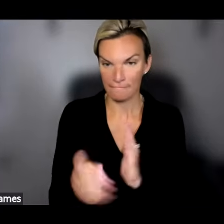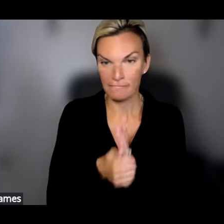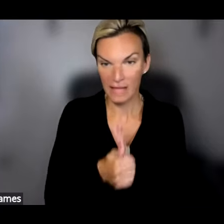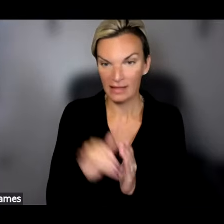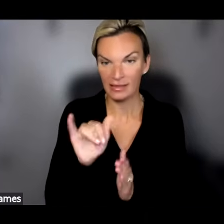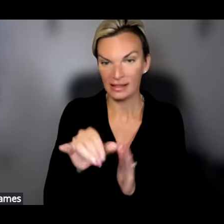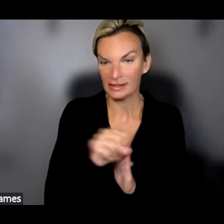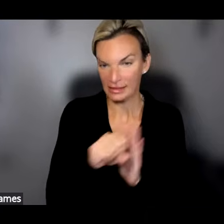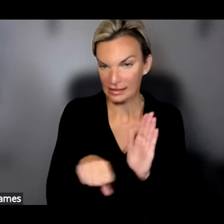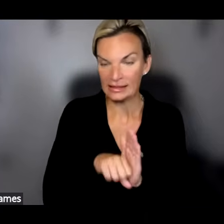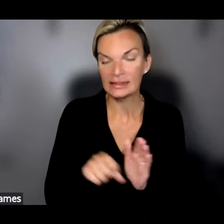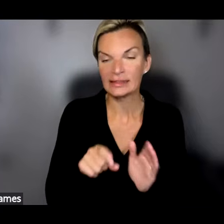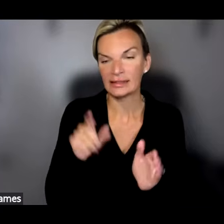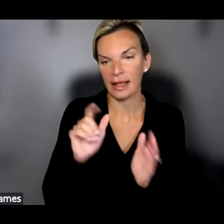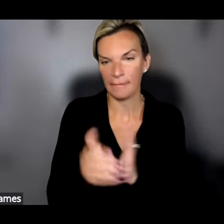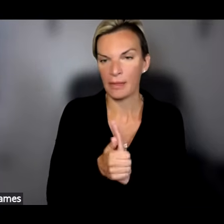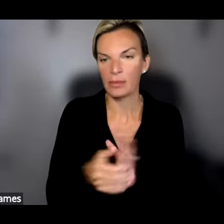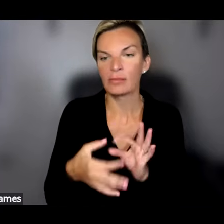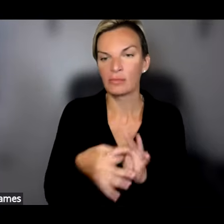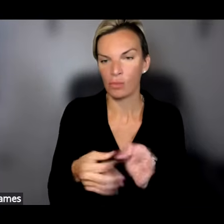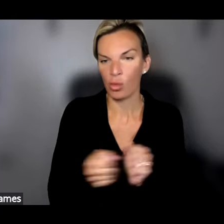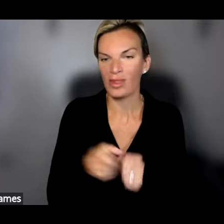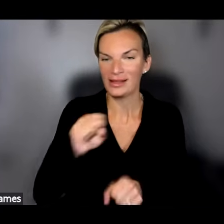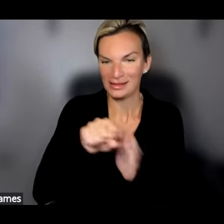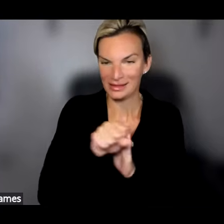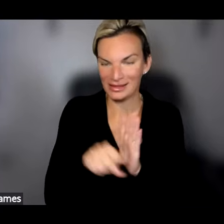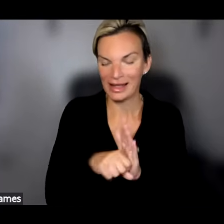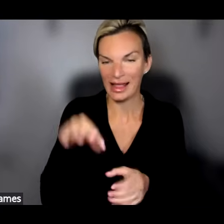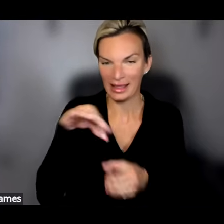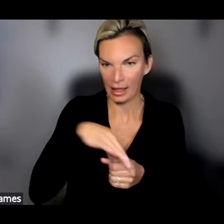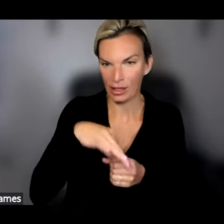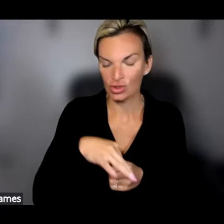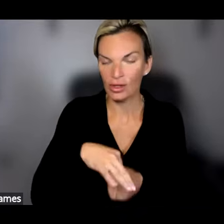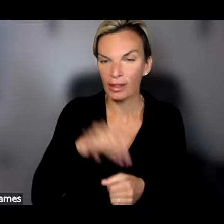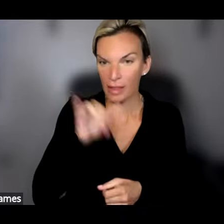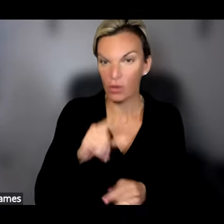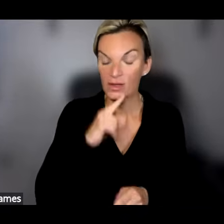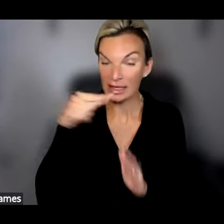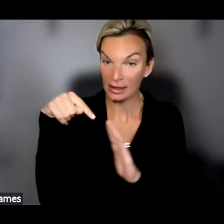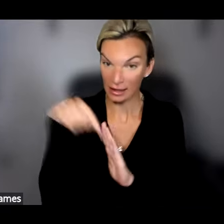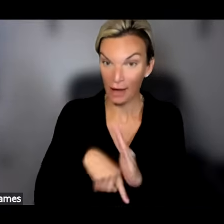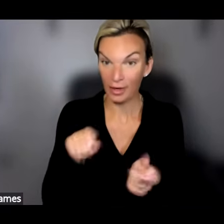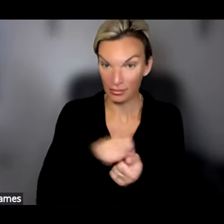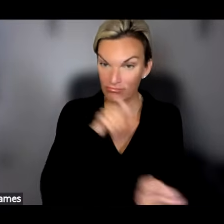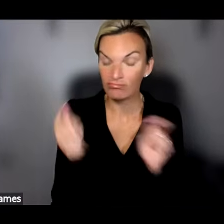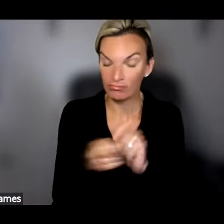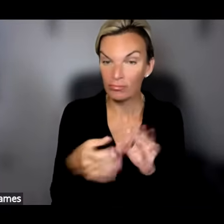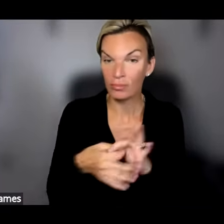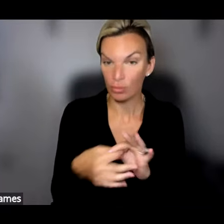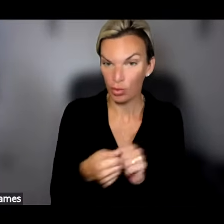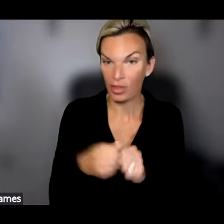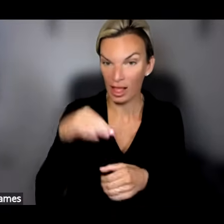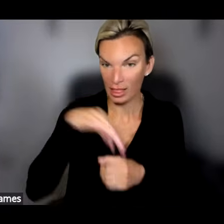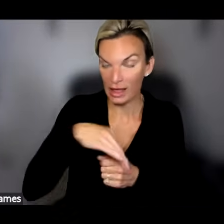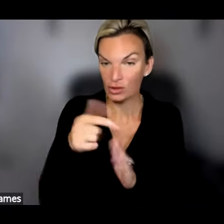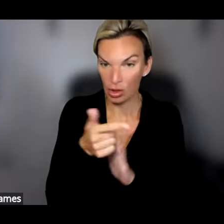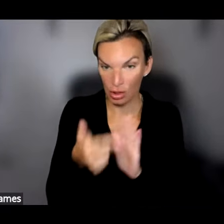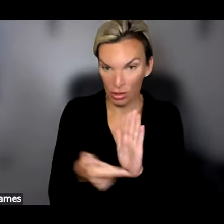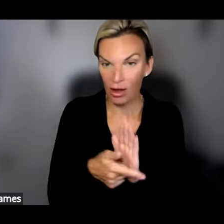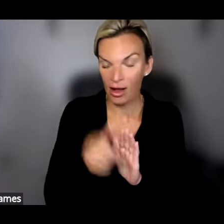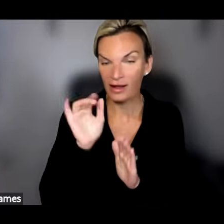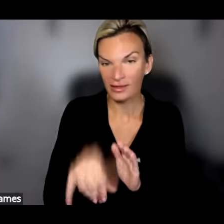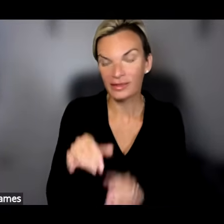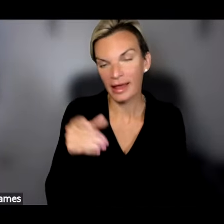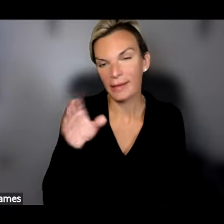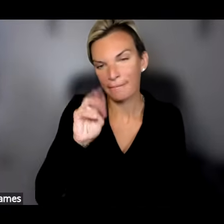provisions regarding elections. That was another sort of comprehensive revision to the Michigan election law, this being the Michigan Campaign Finance Act,